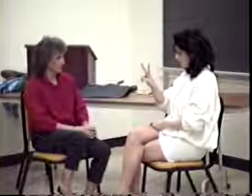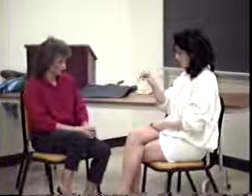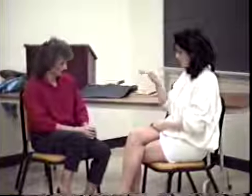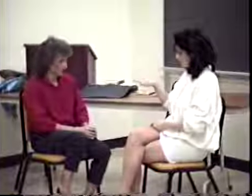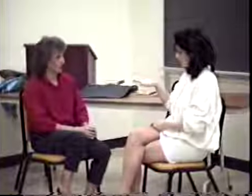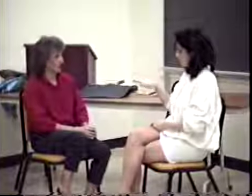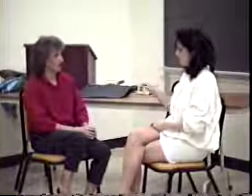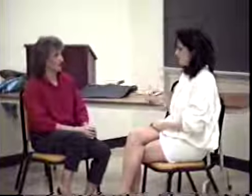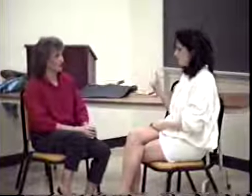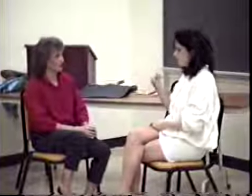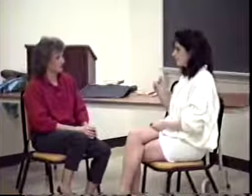2 sons.